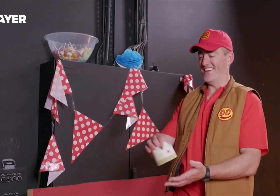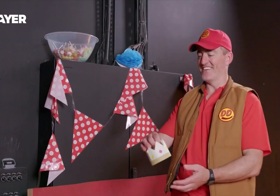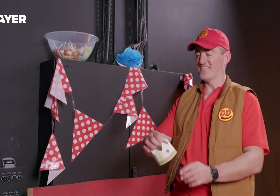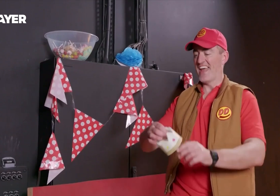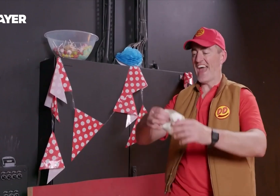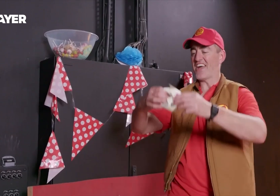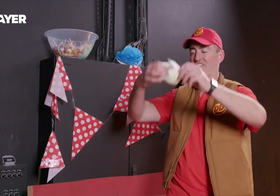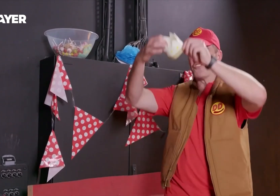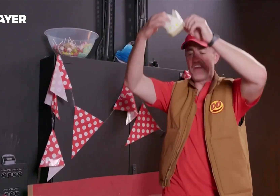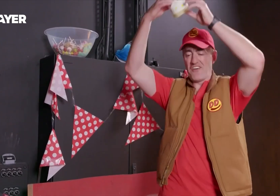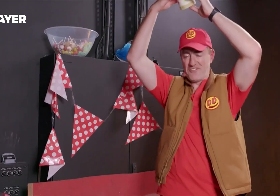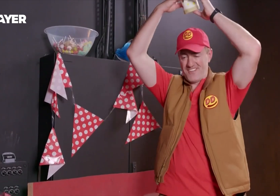Here, a crown.